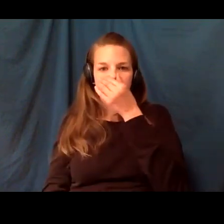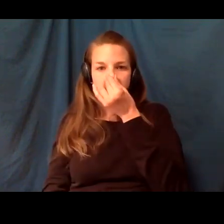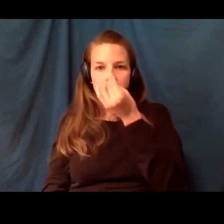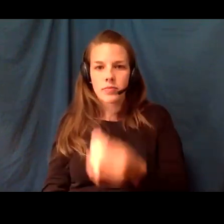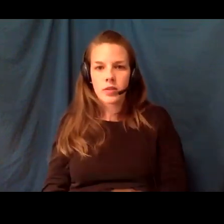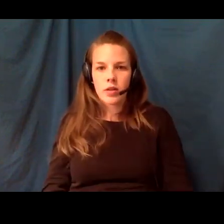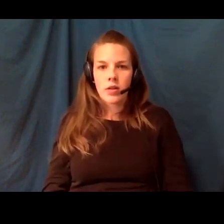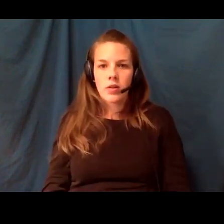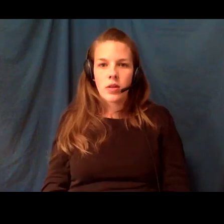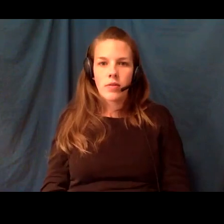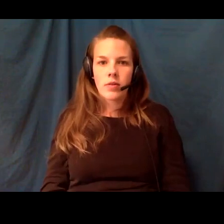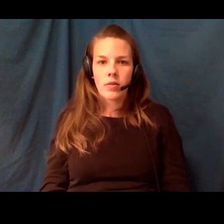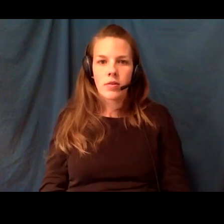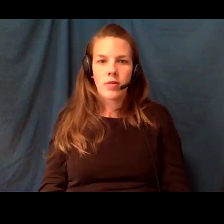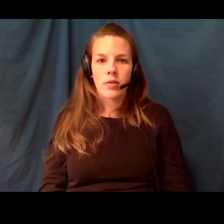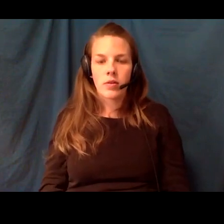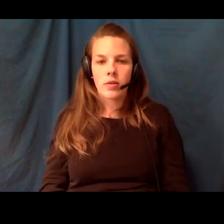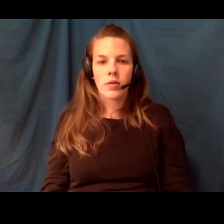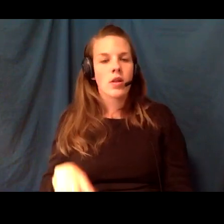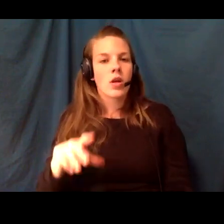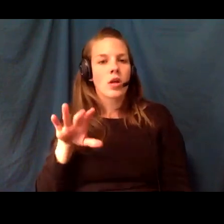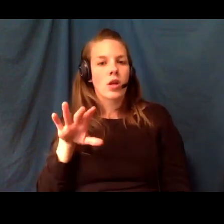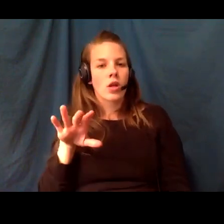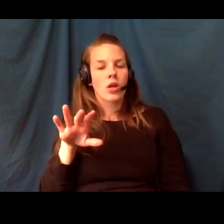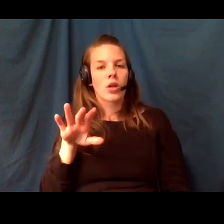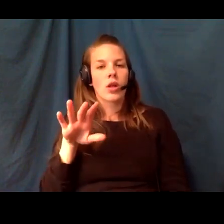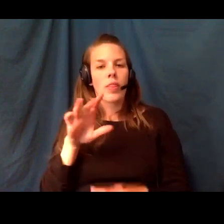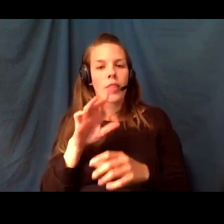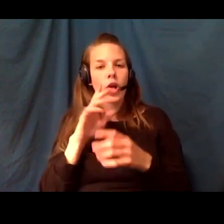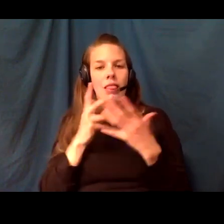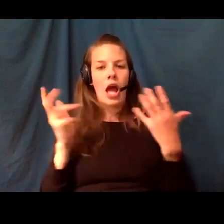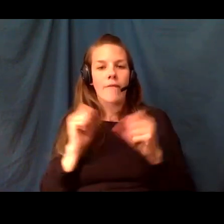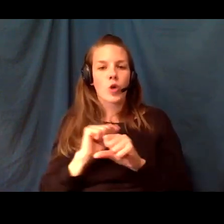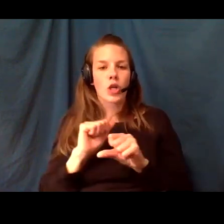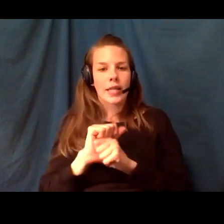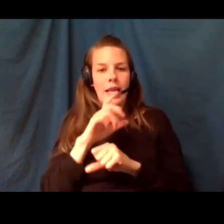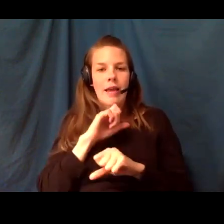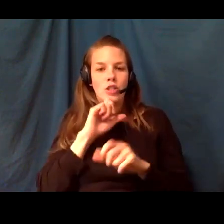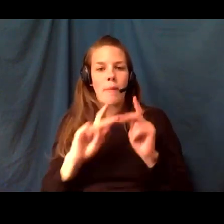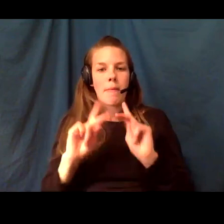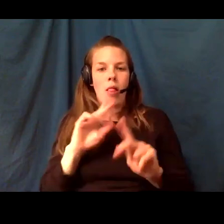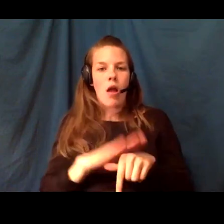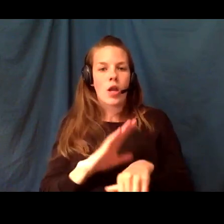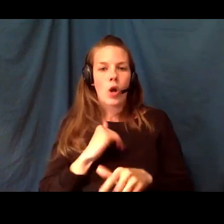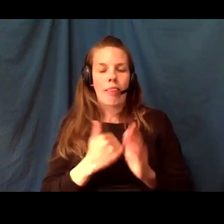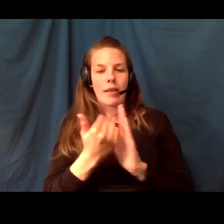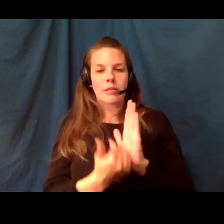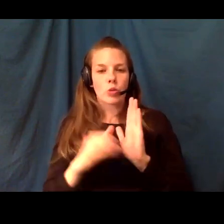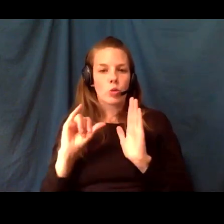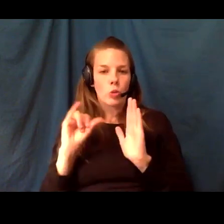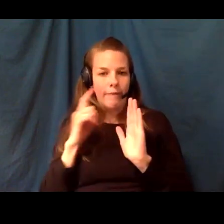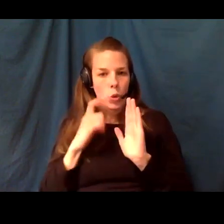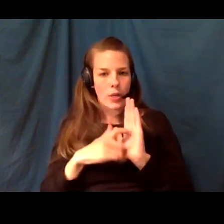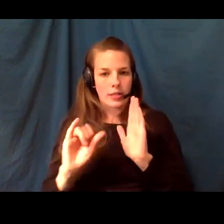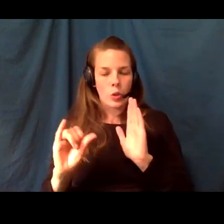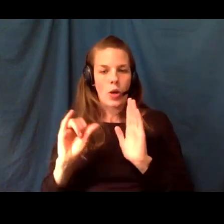So we've noticed that there have been a lot of working age people on our list too. So when we've gone